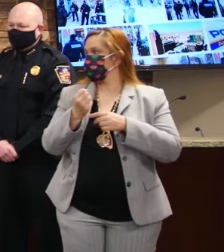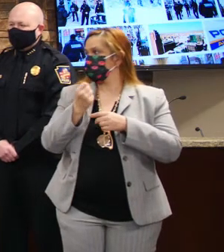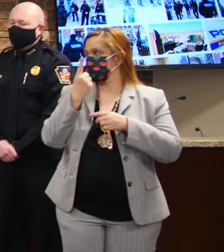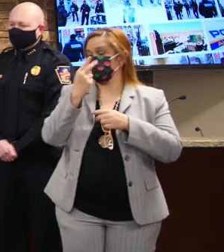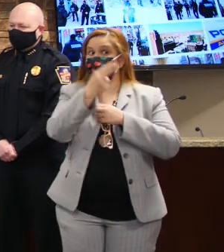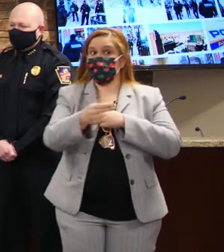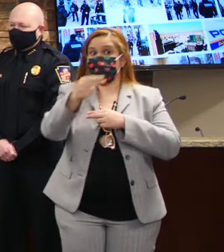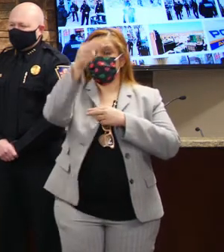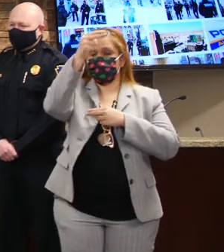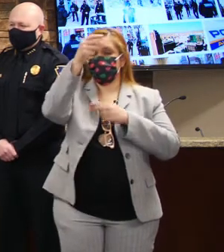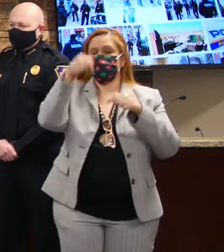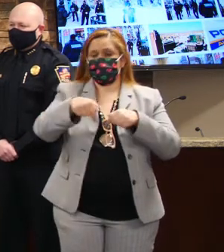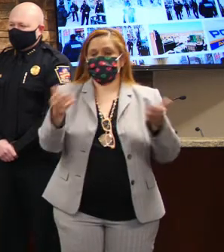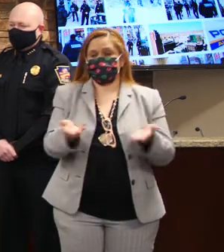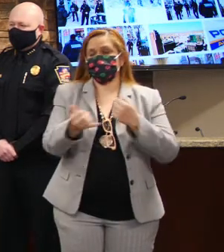lot.